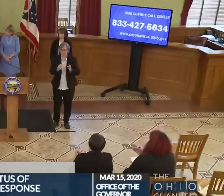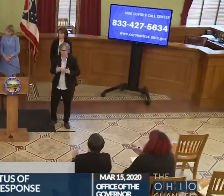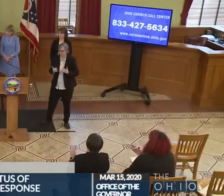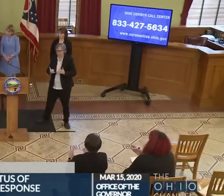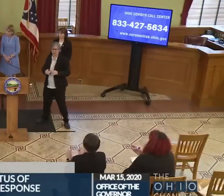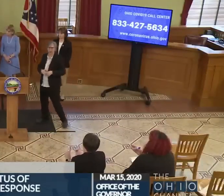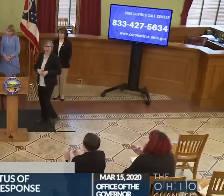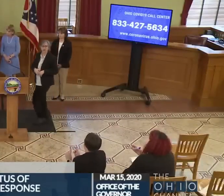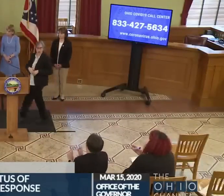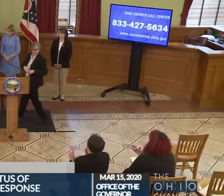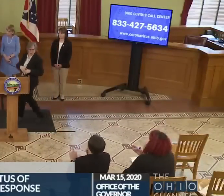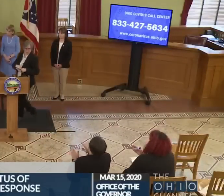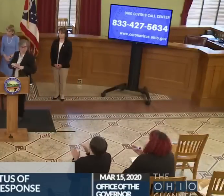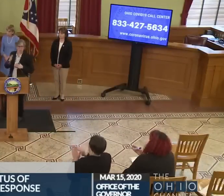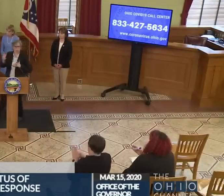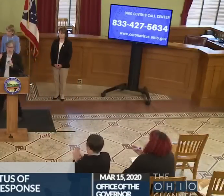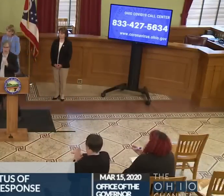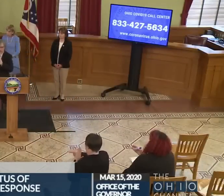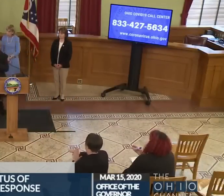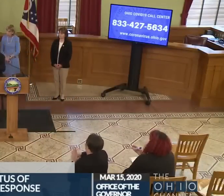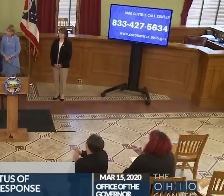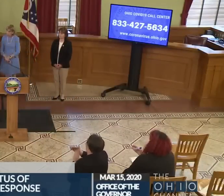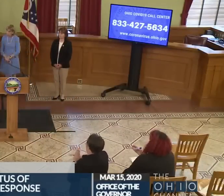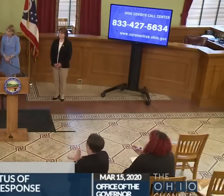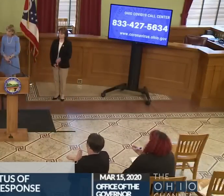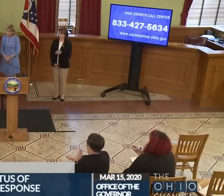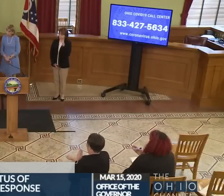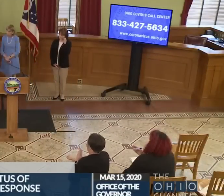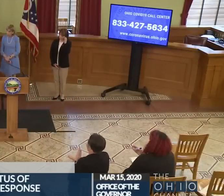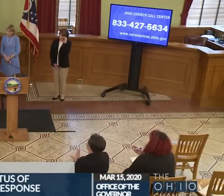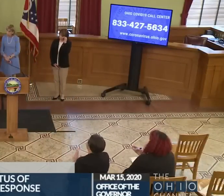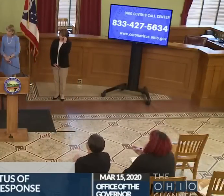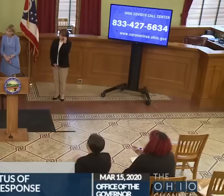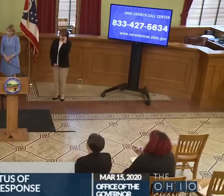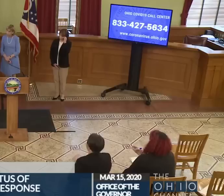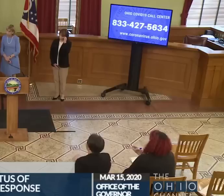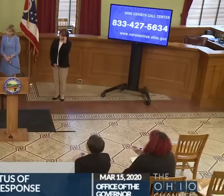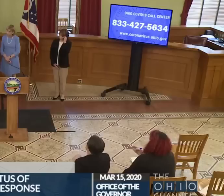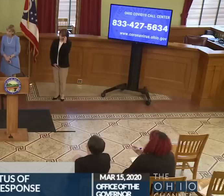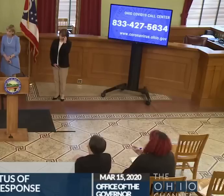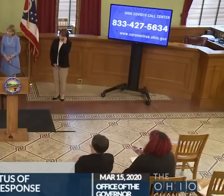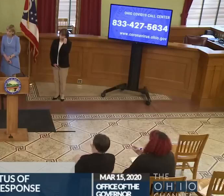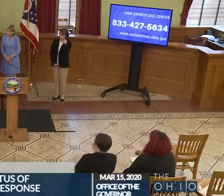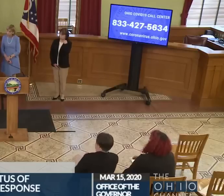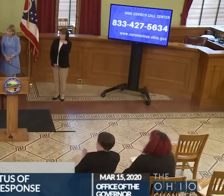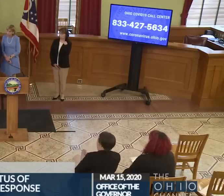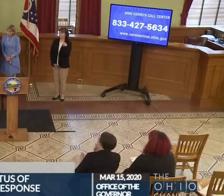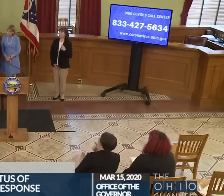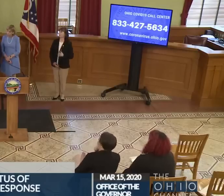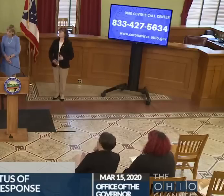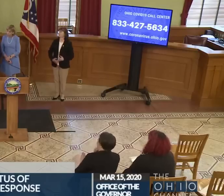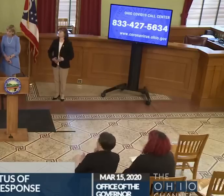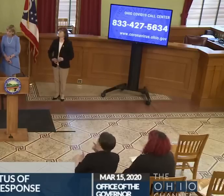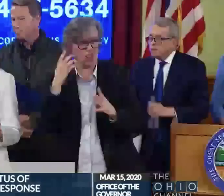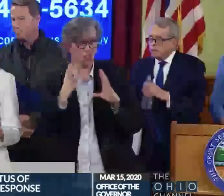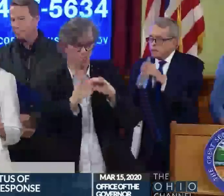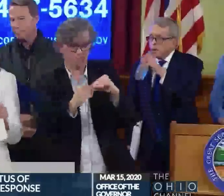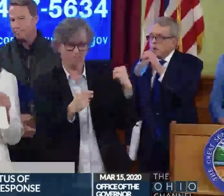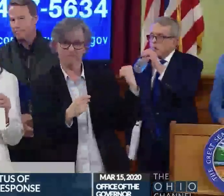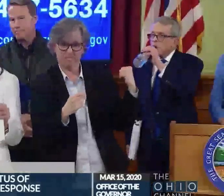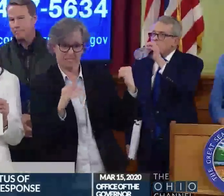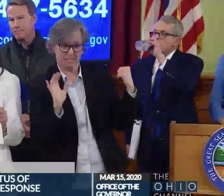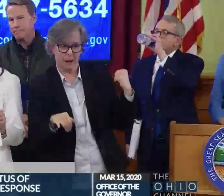But we are in the surge. And as the governor said, the places,